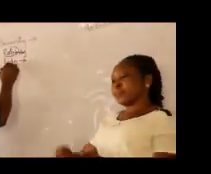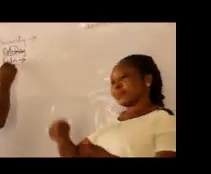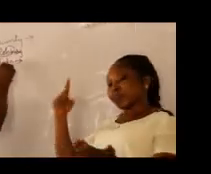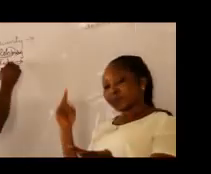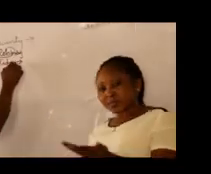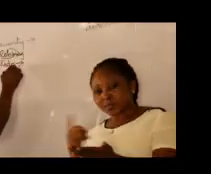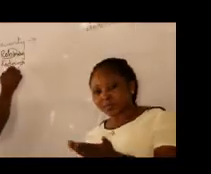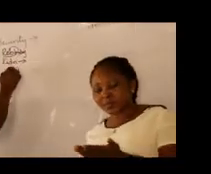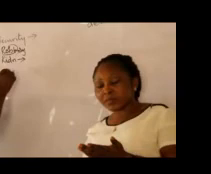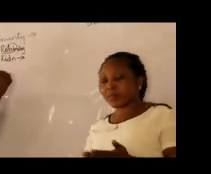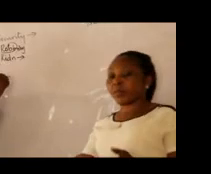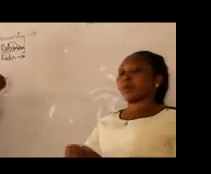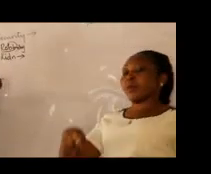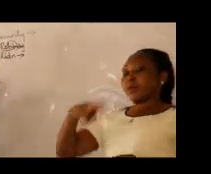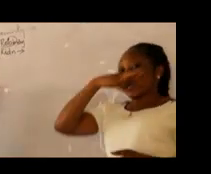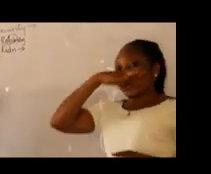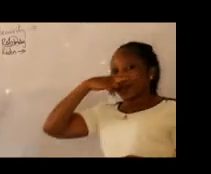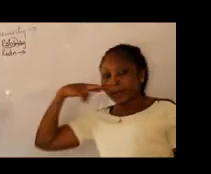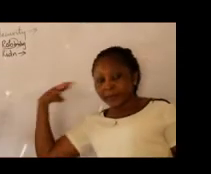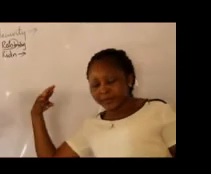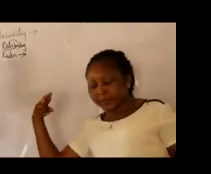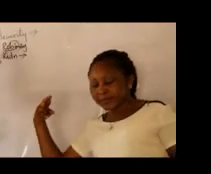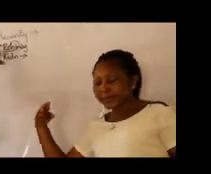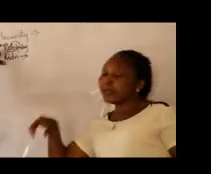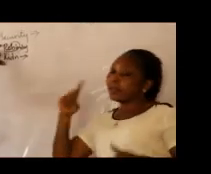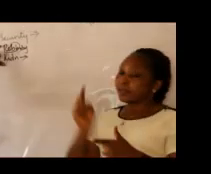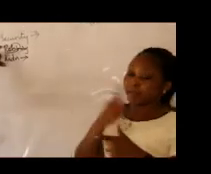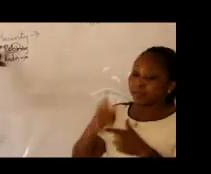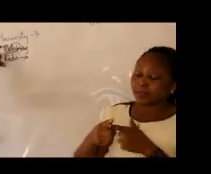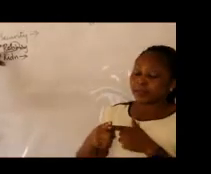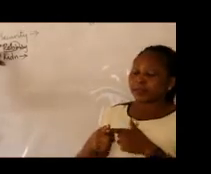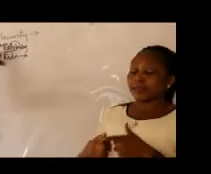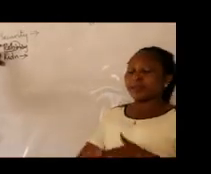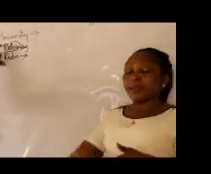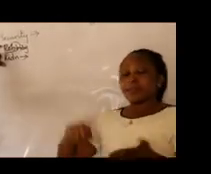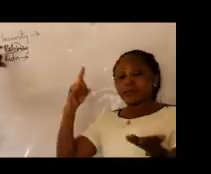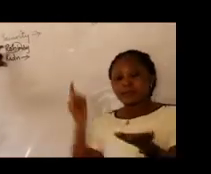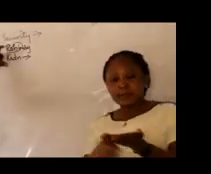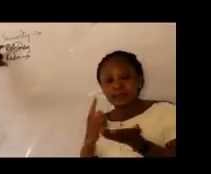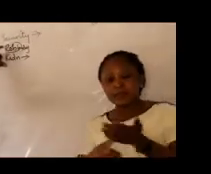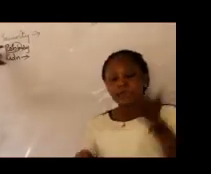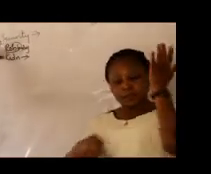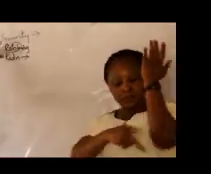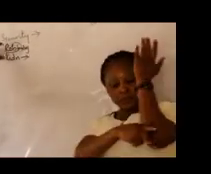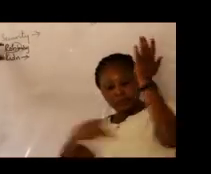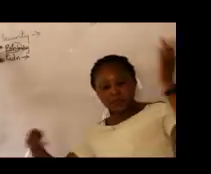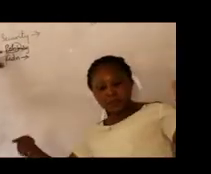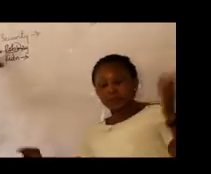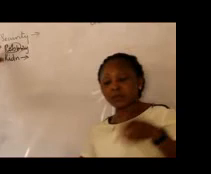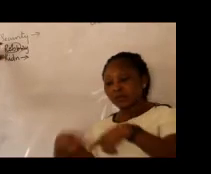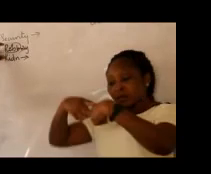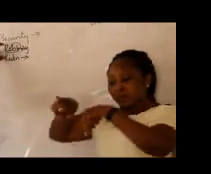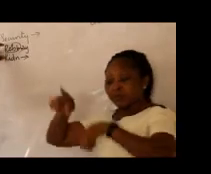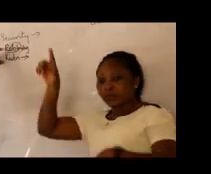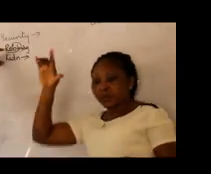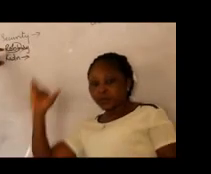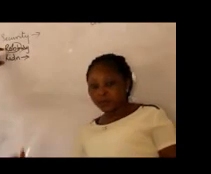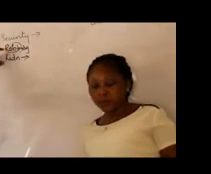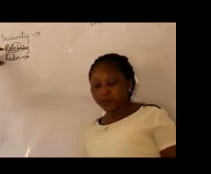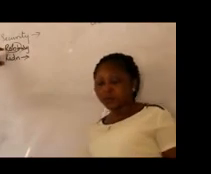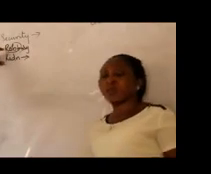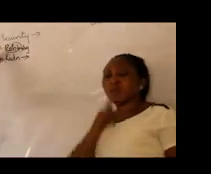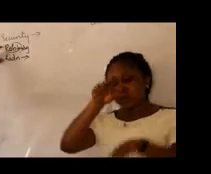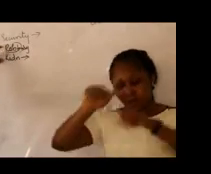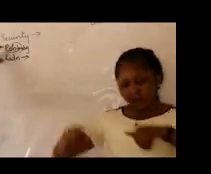discuss kidnap or kidnapping differently. So you can use them as two